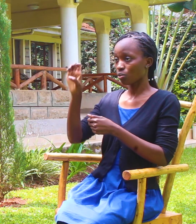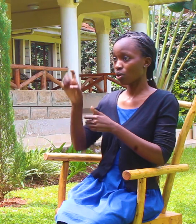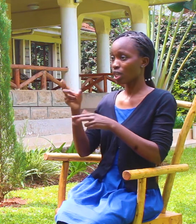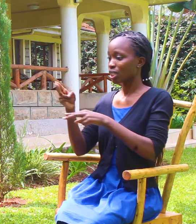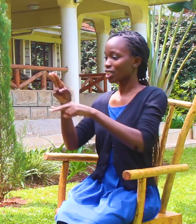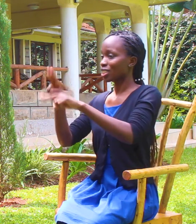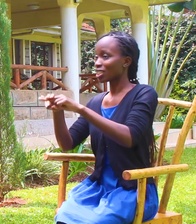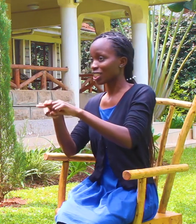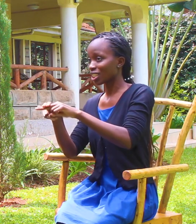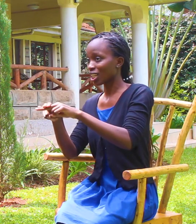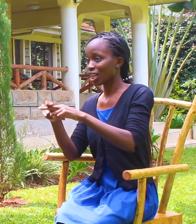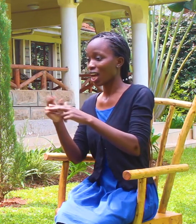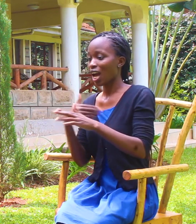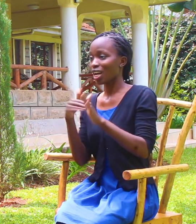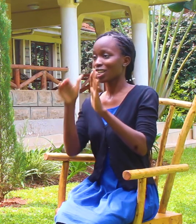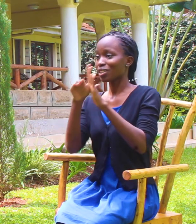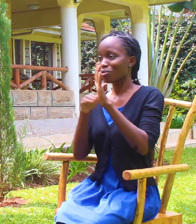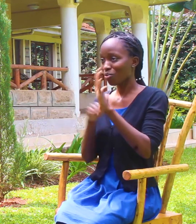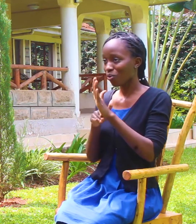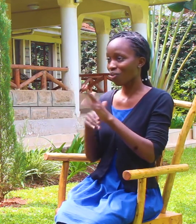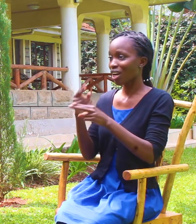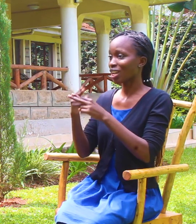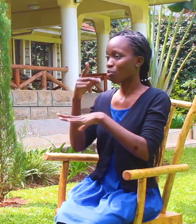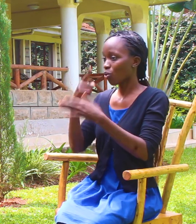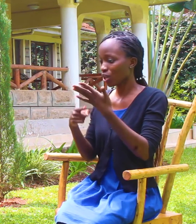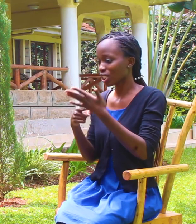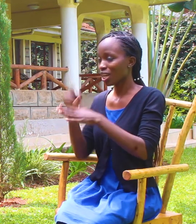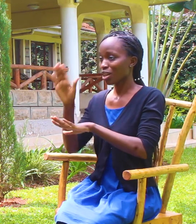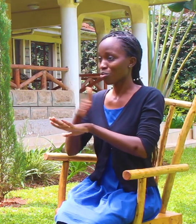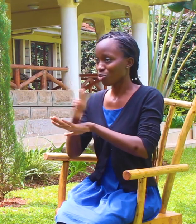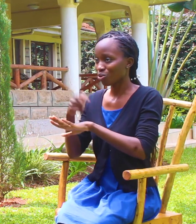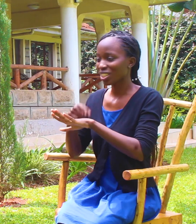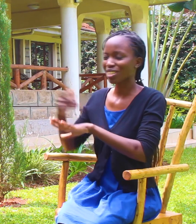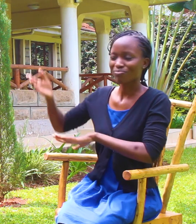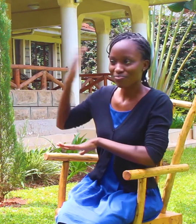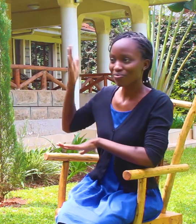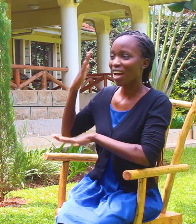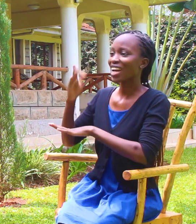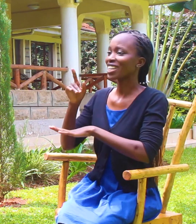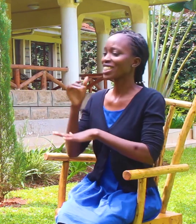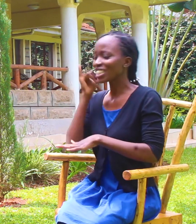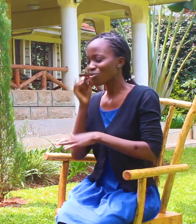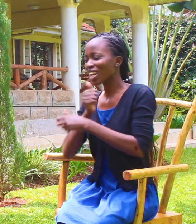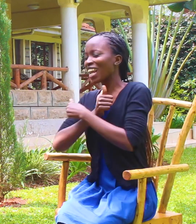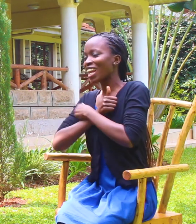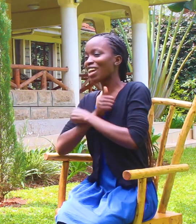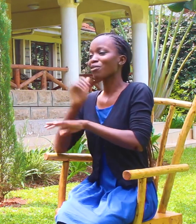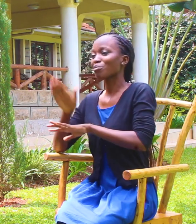was a program called Music Time at that time, those years. And she really loved music. She could